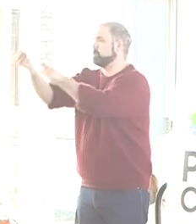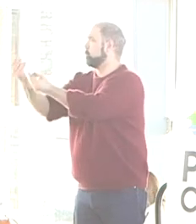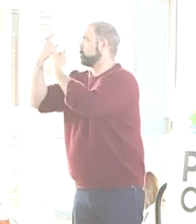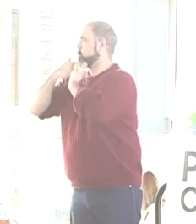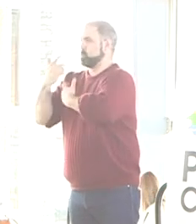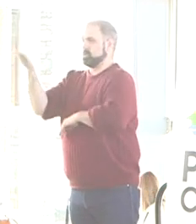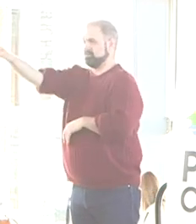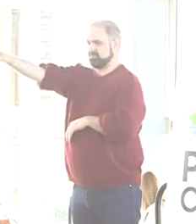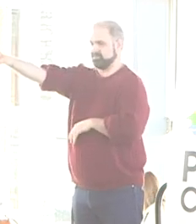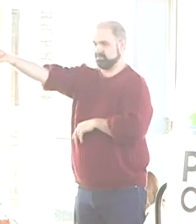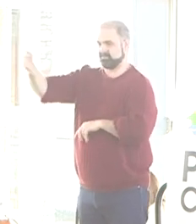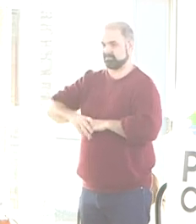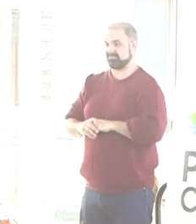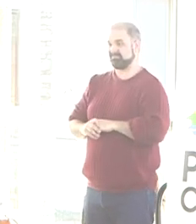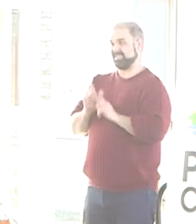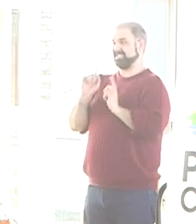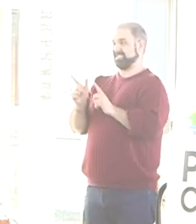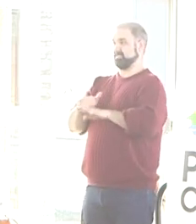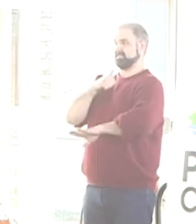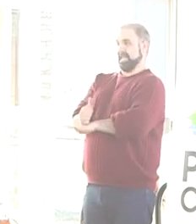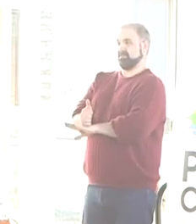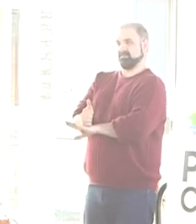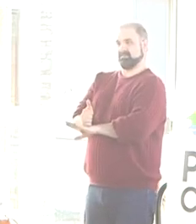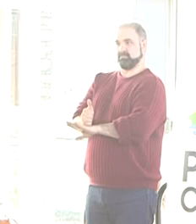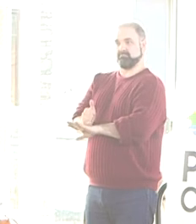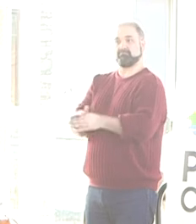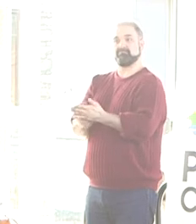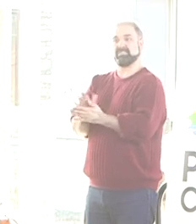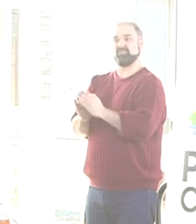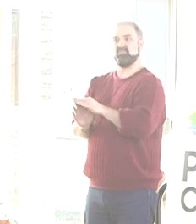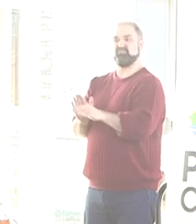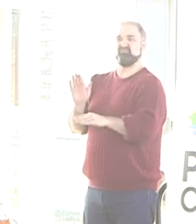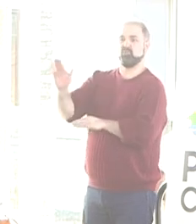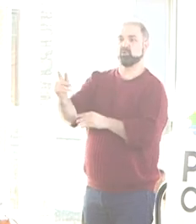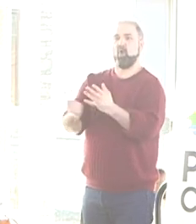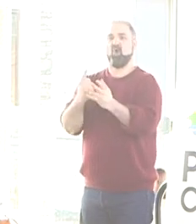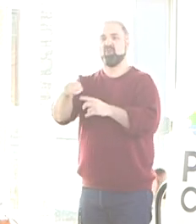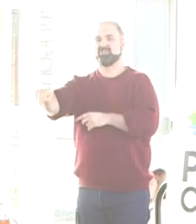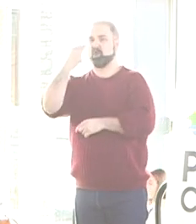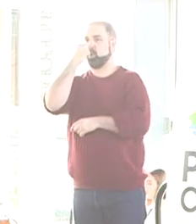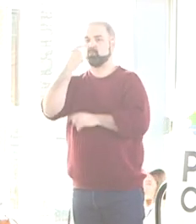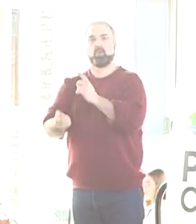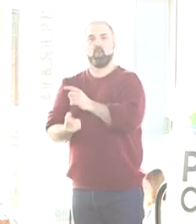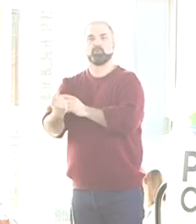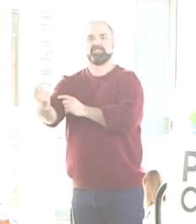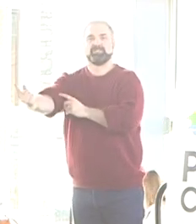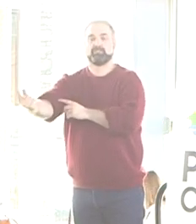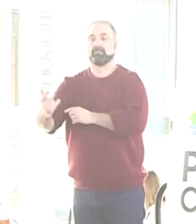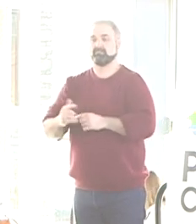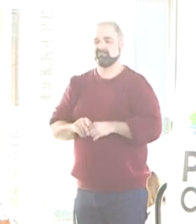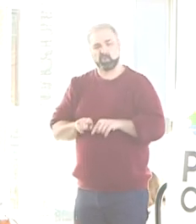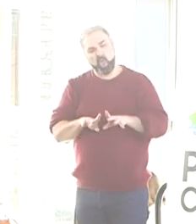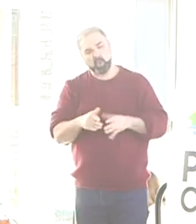thing, because that precedent had been set, it gave the others opportunity. So you opened a